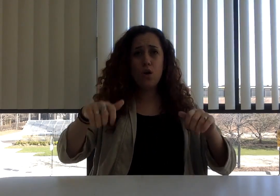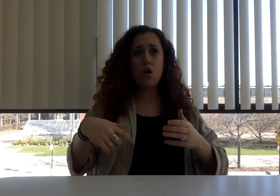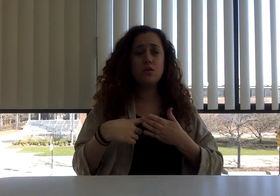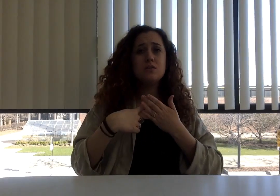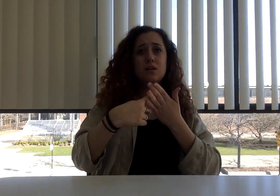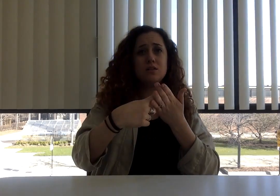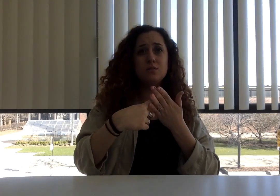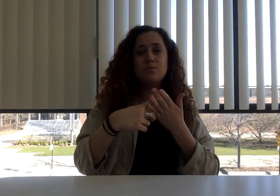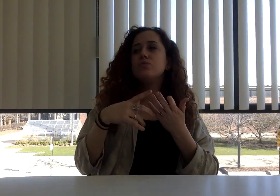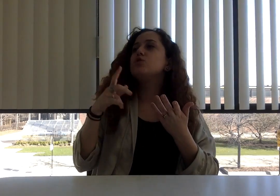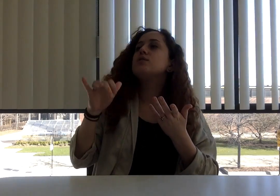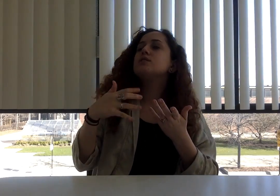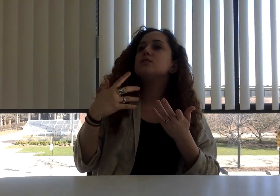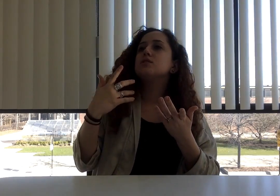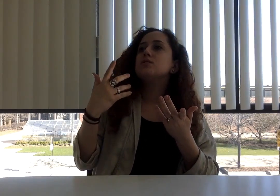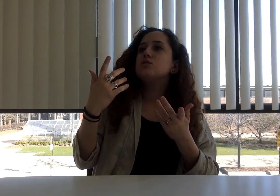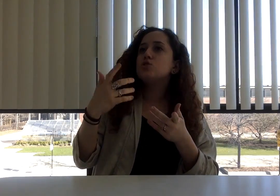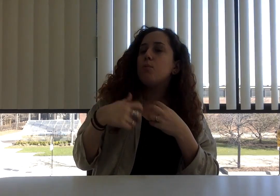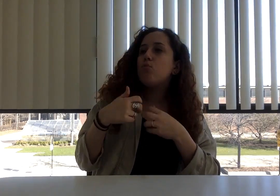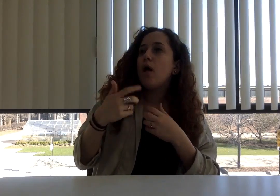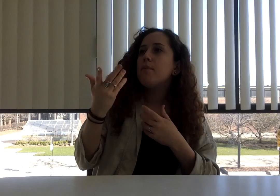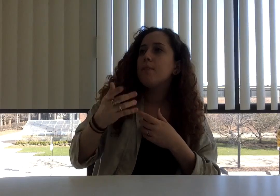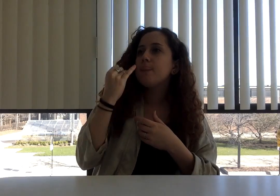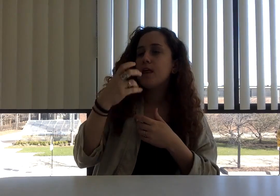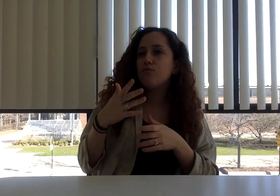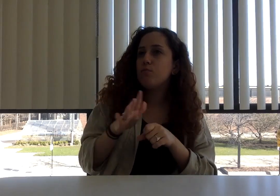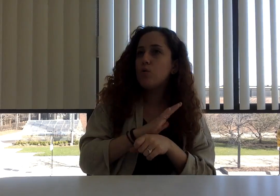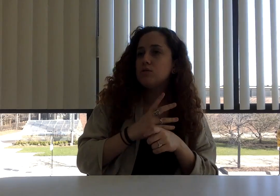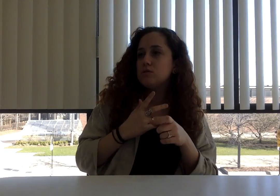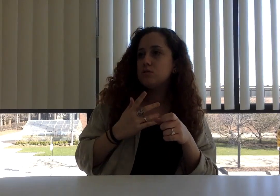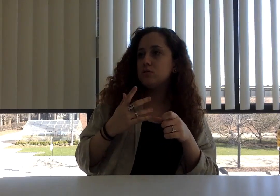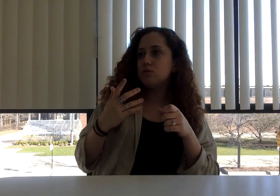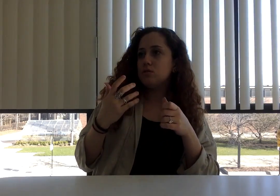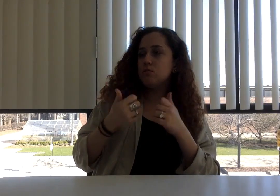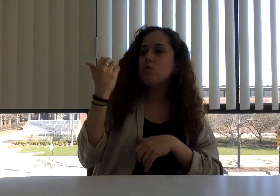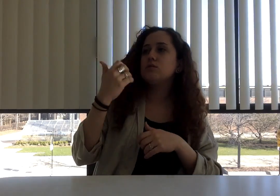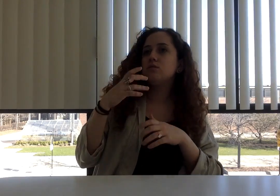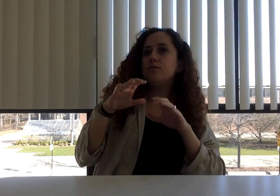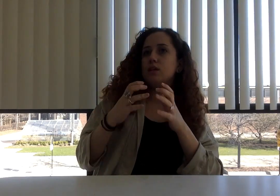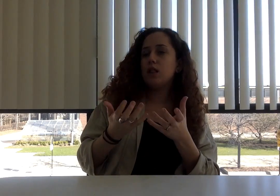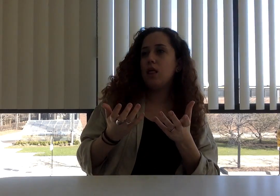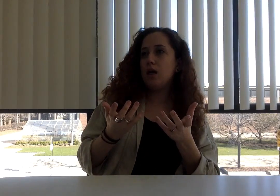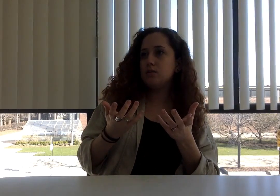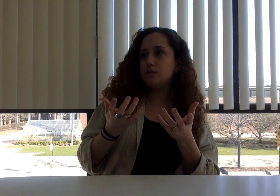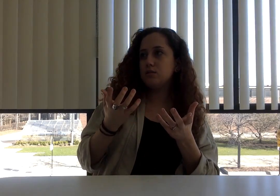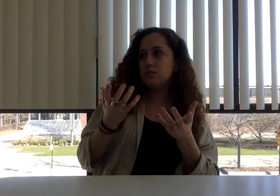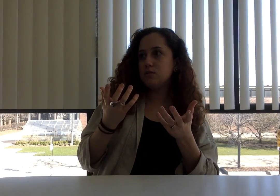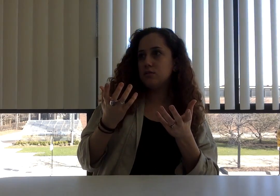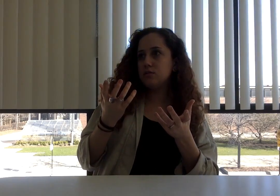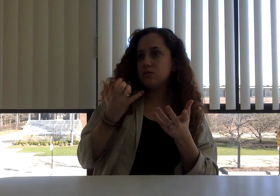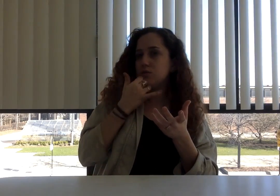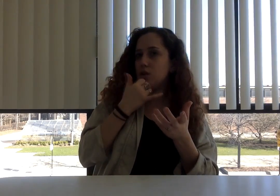think- there. Most of the class got it wrong. I That don't means if think- we didn't go over it, we need more help to go over it, doesn't it? I just don't think we did enough of that.